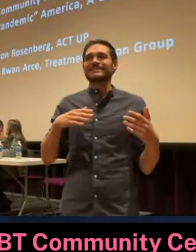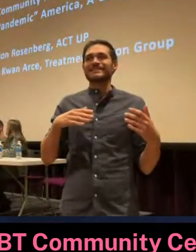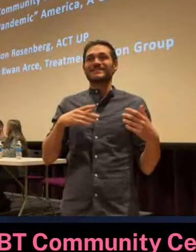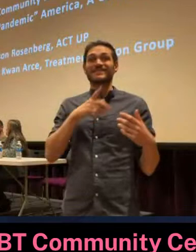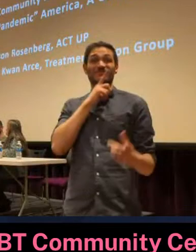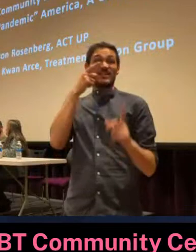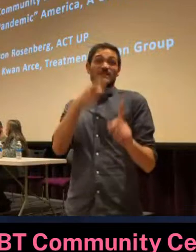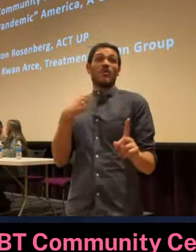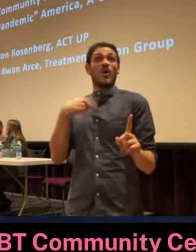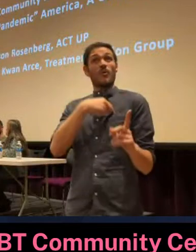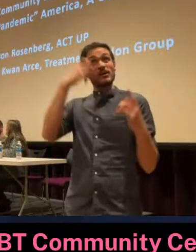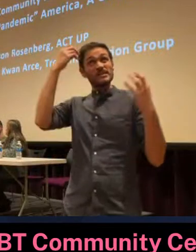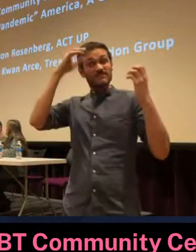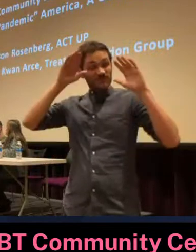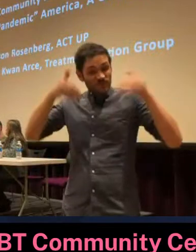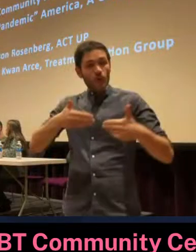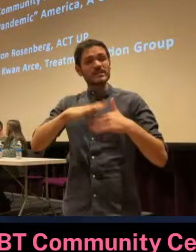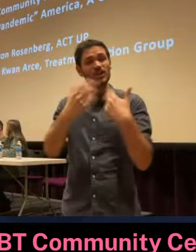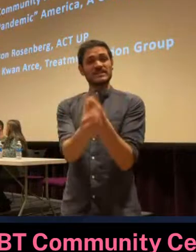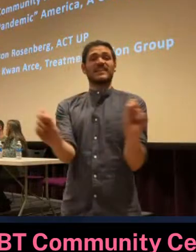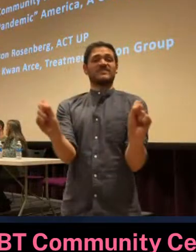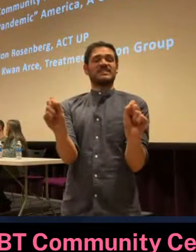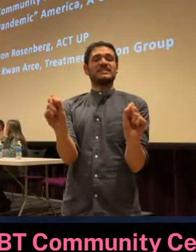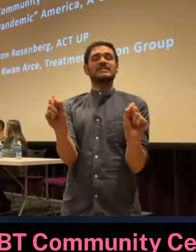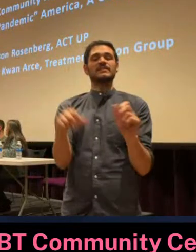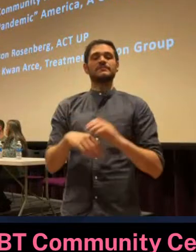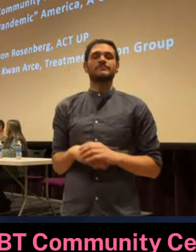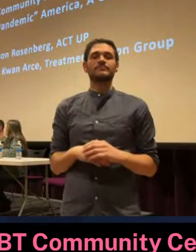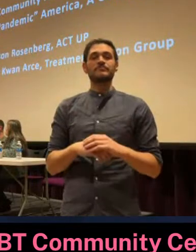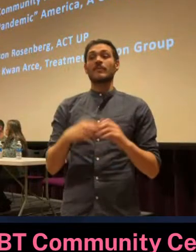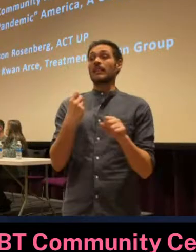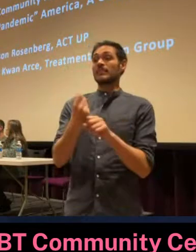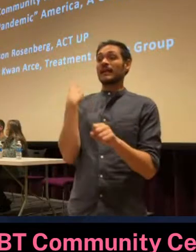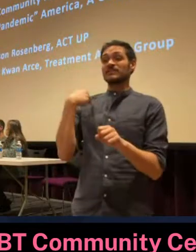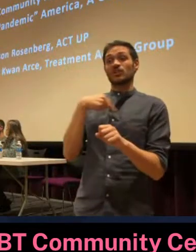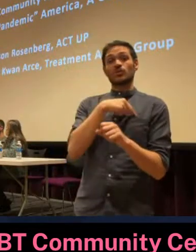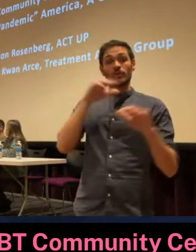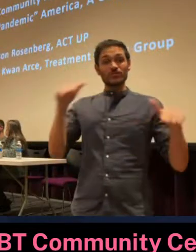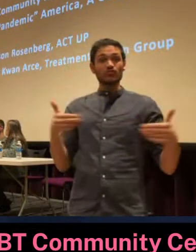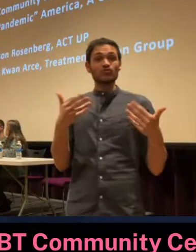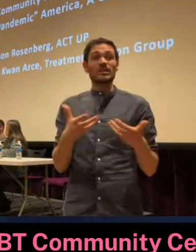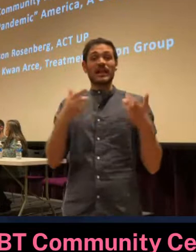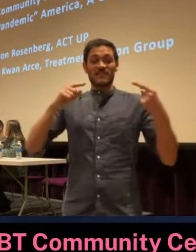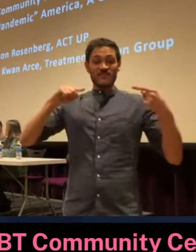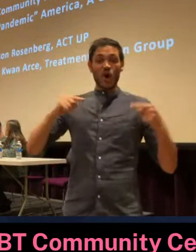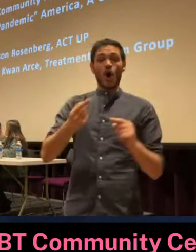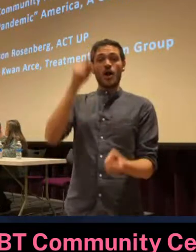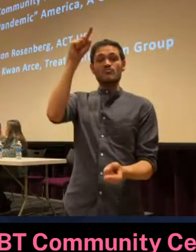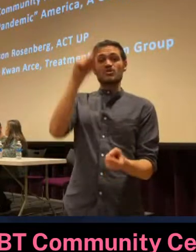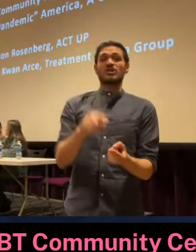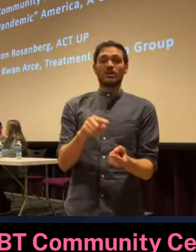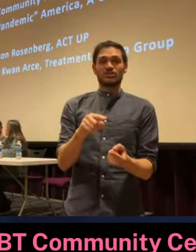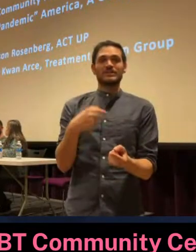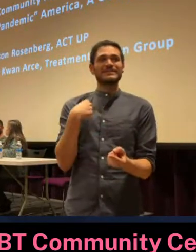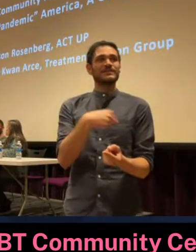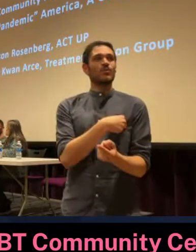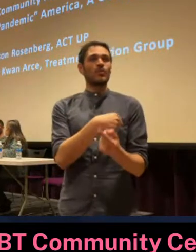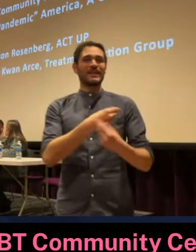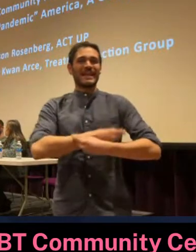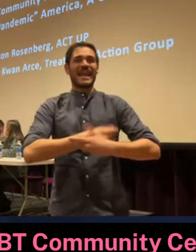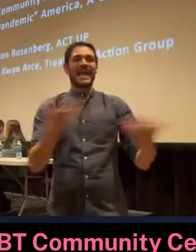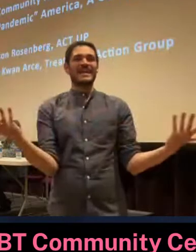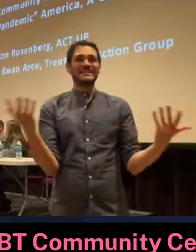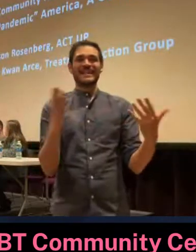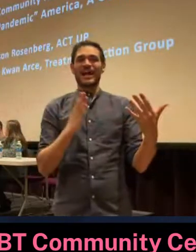So, last year we introduced a lot of harm reduction organizations. We gave out 300 Narcan kits. We